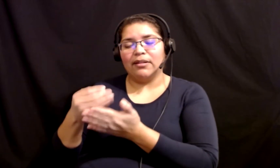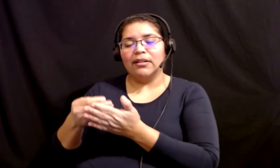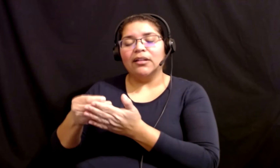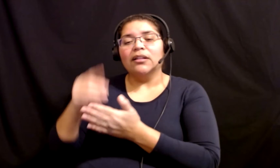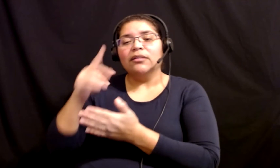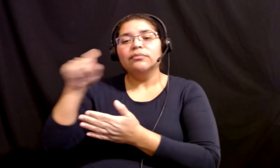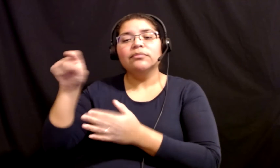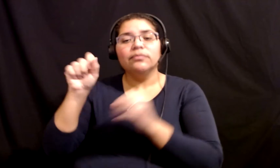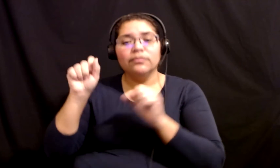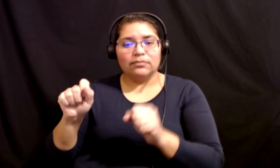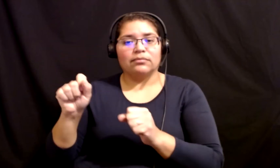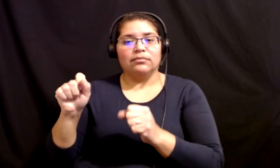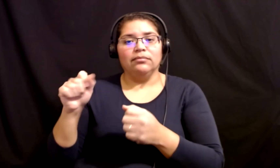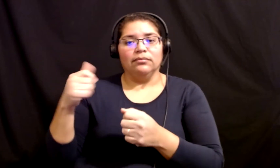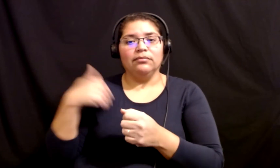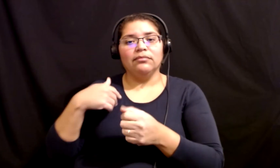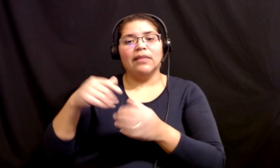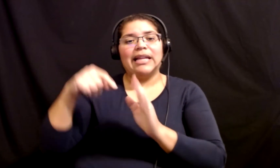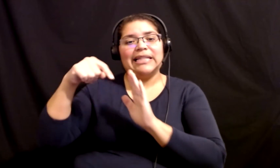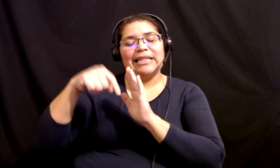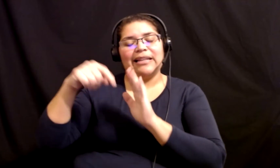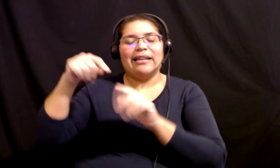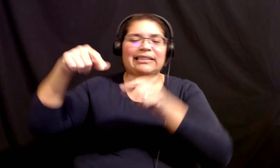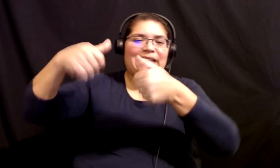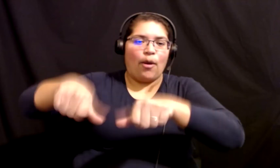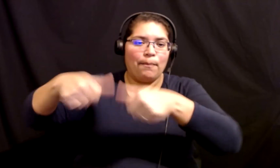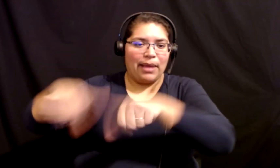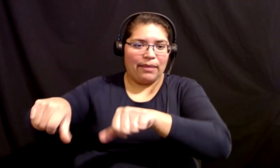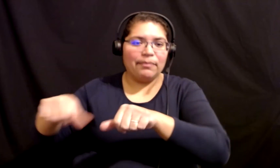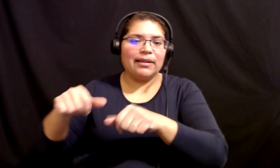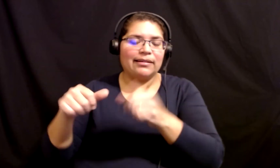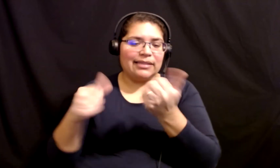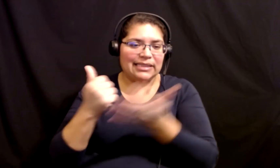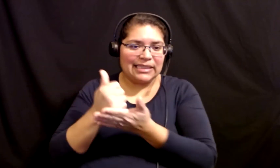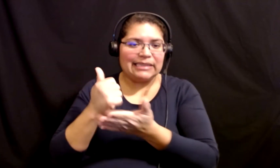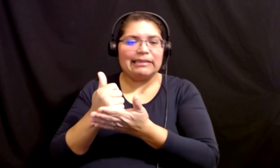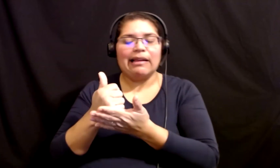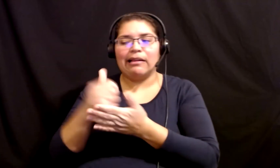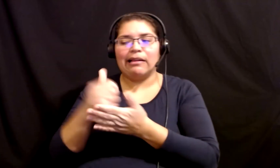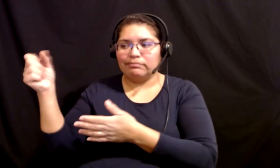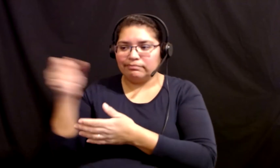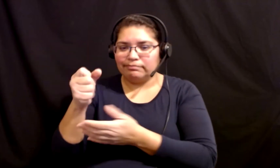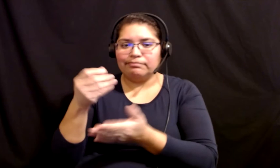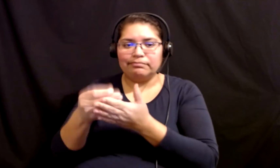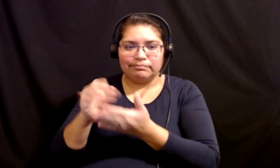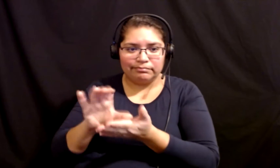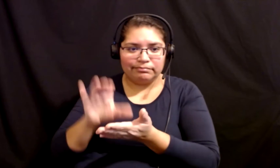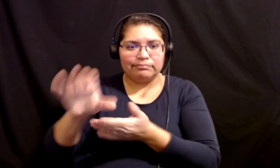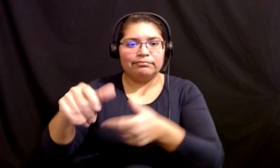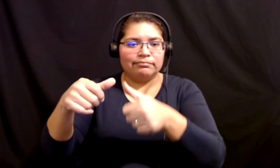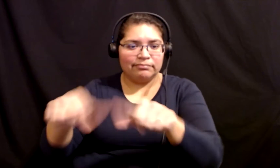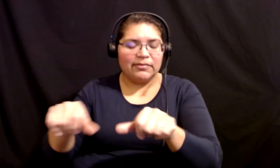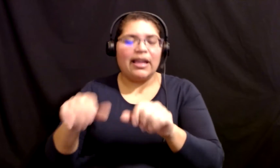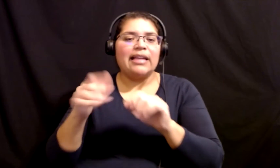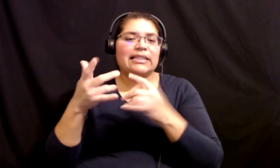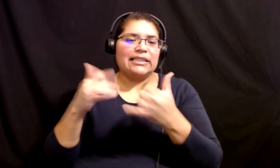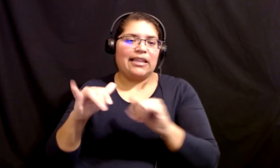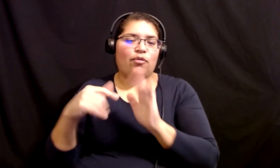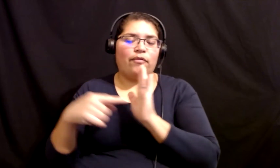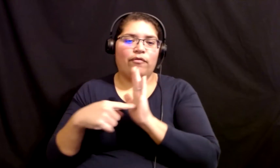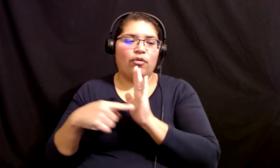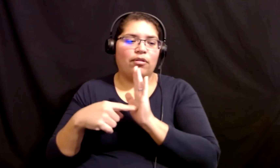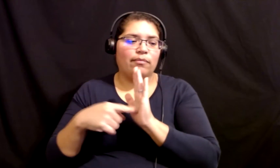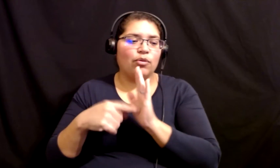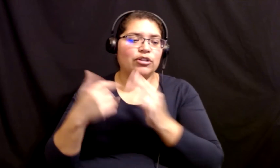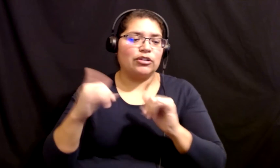able to bring down payment assistance and things like that into play, so that can remain affordable and have a